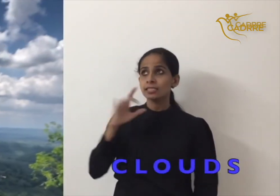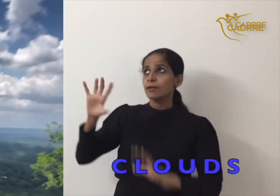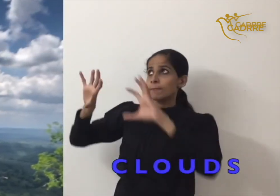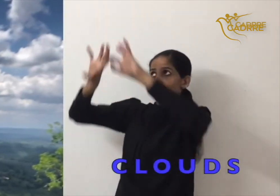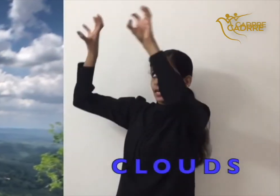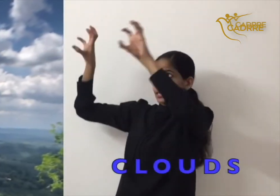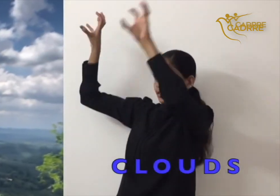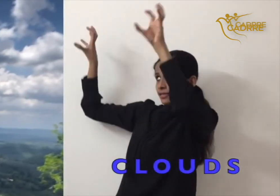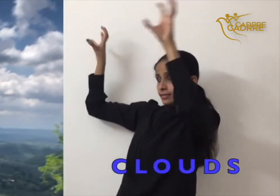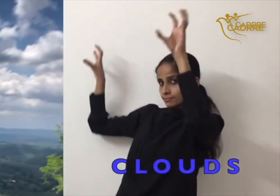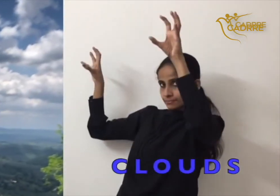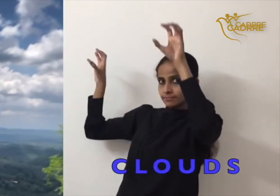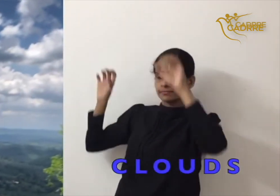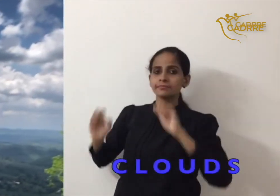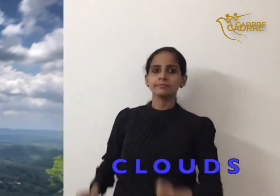clouds,